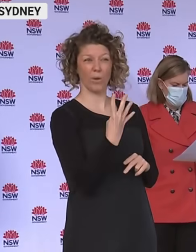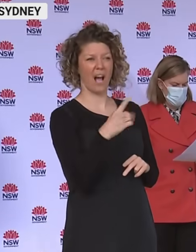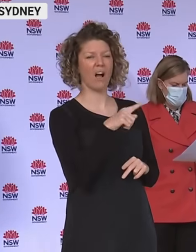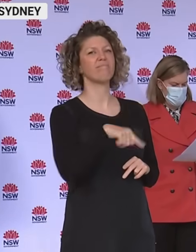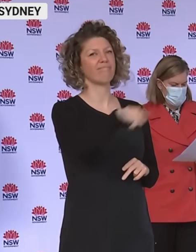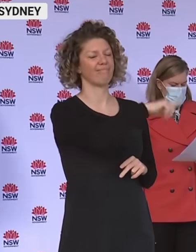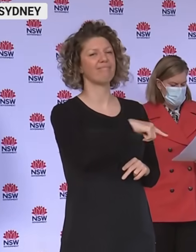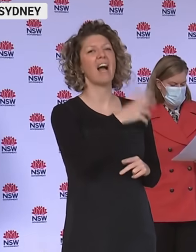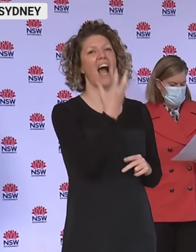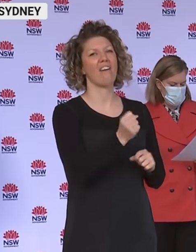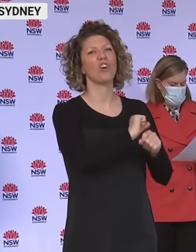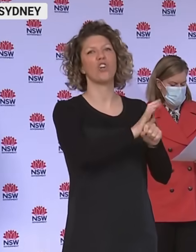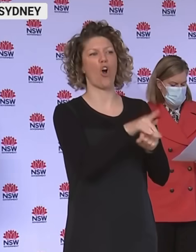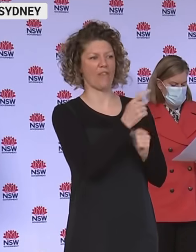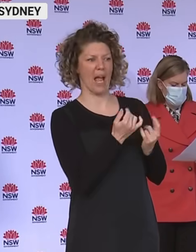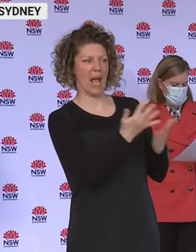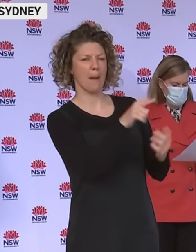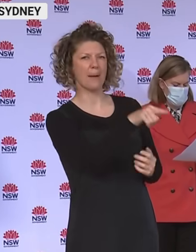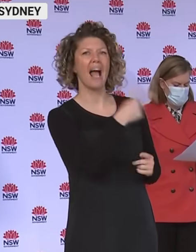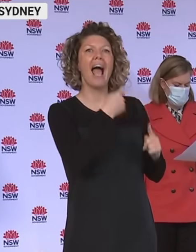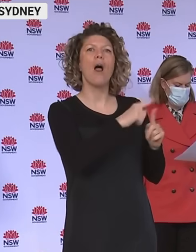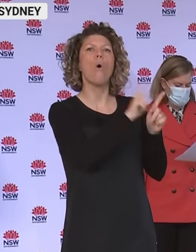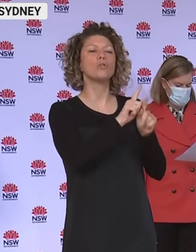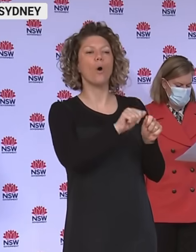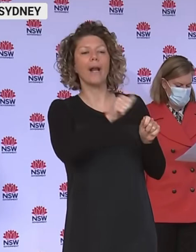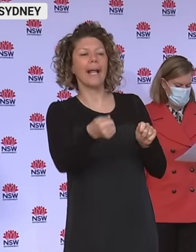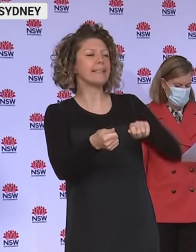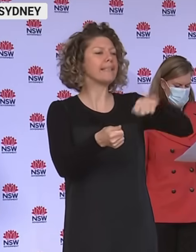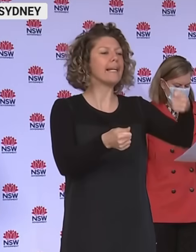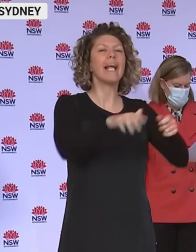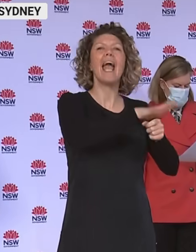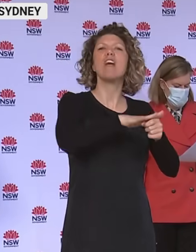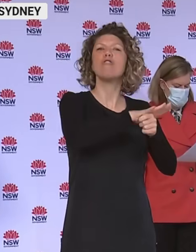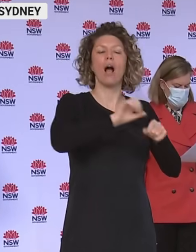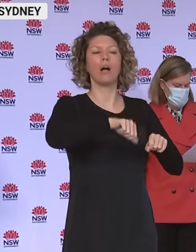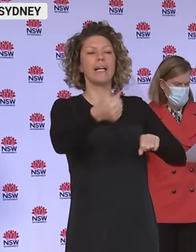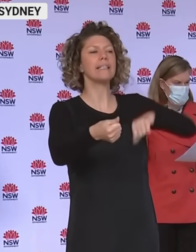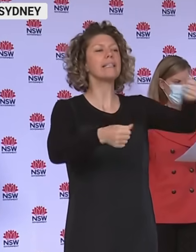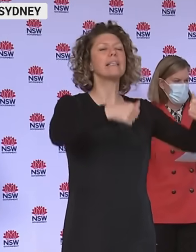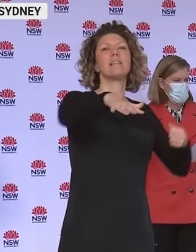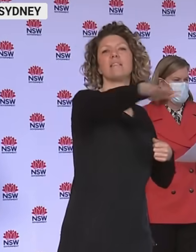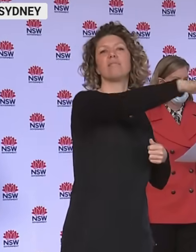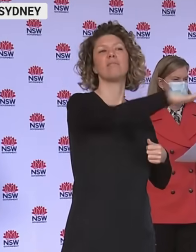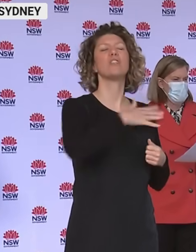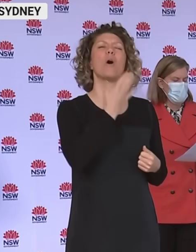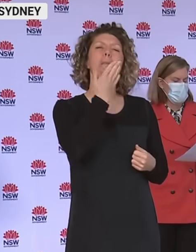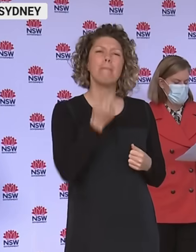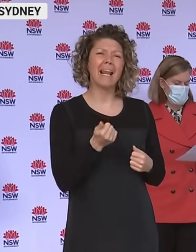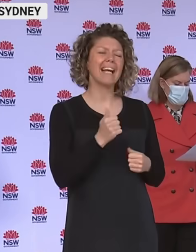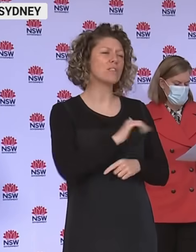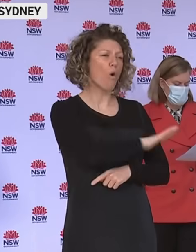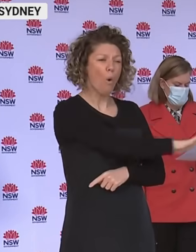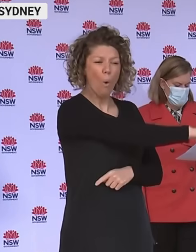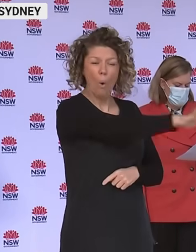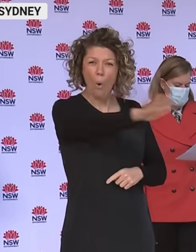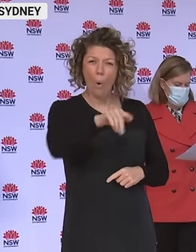also seeing an extension of cases in those adjoining suburbs and local government areas. So in particular, we ask everybody in that community